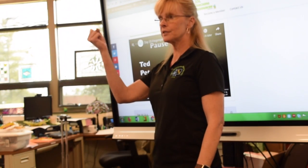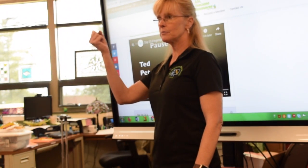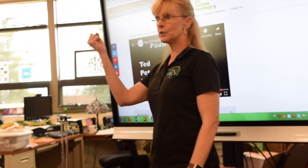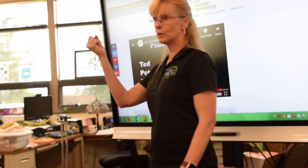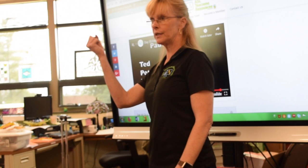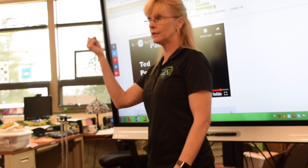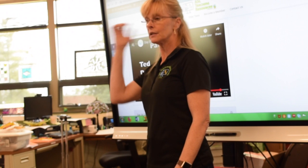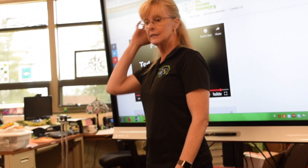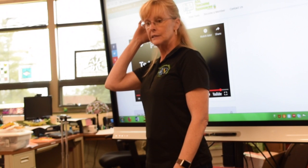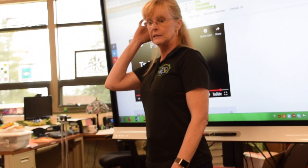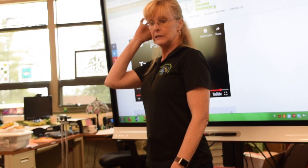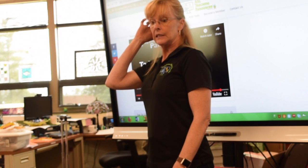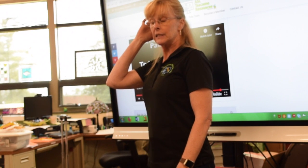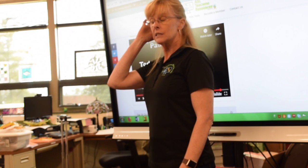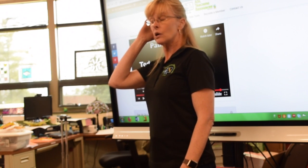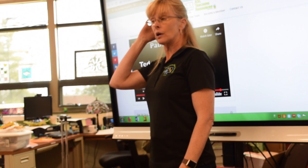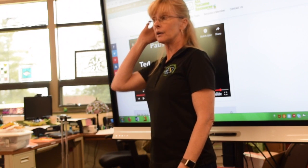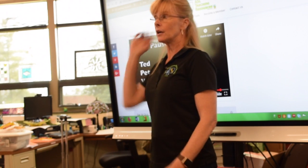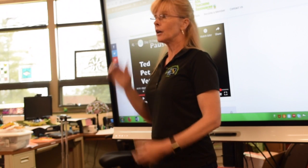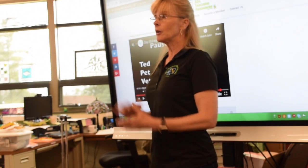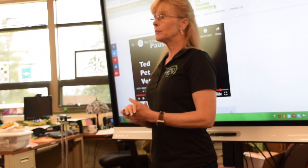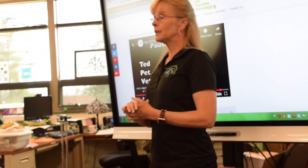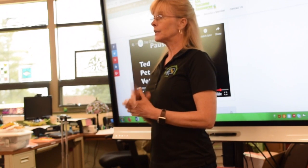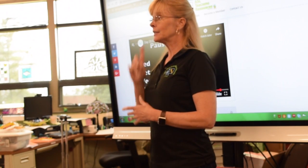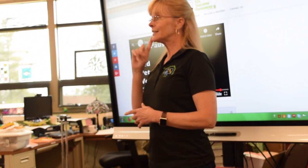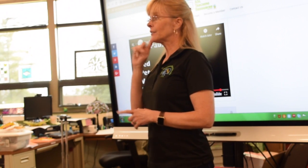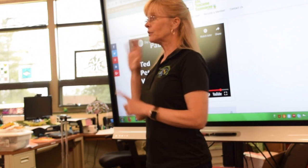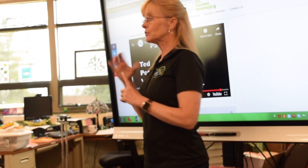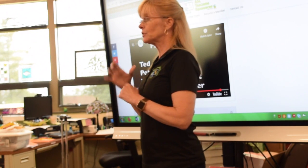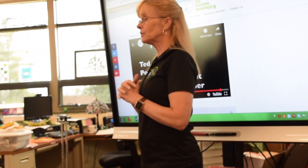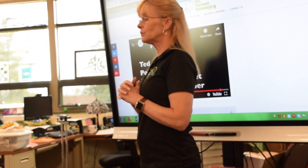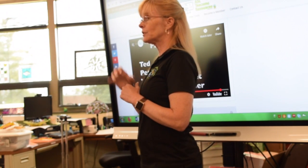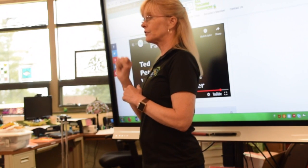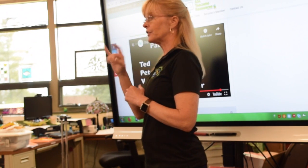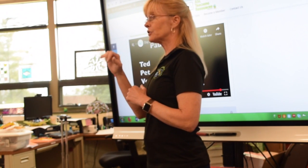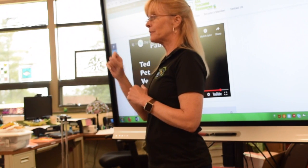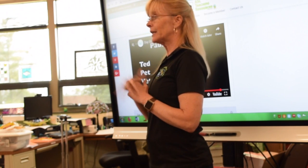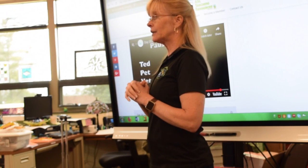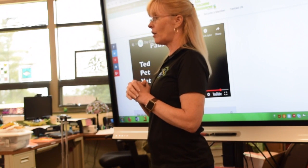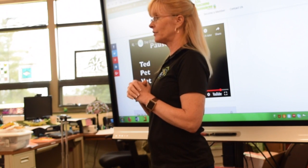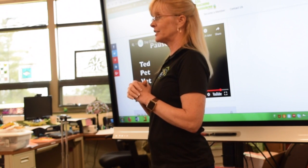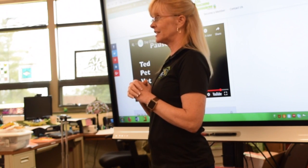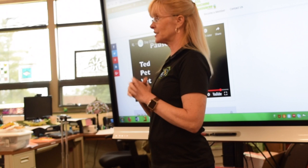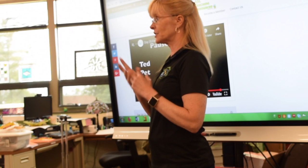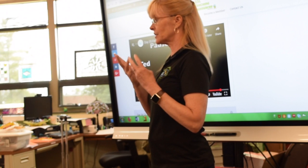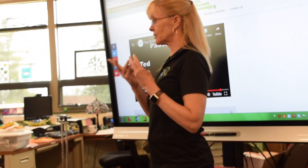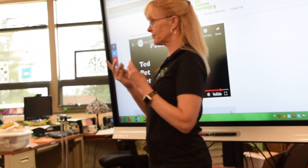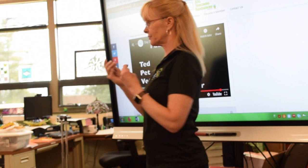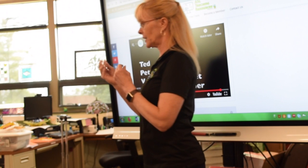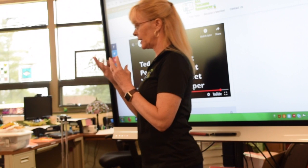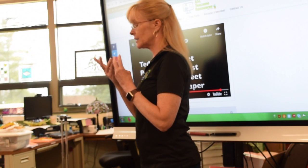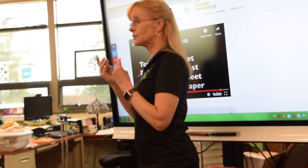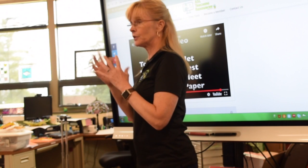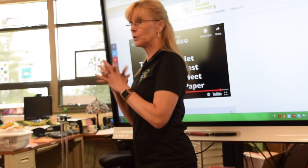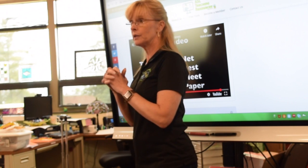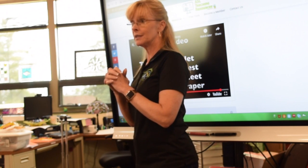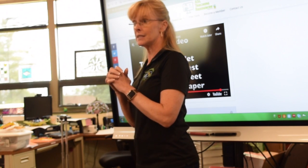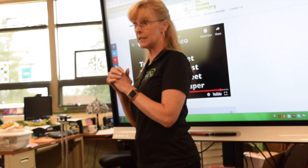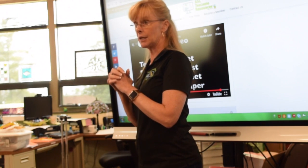in between. It is hard. In deaf culture, when they're finger spelling, often it is fluid, it seems,